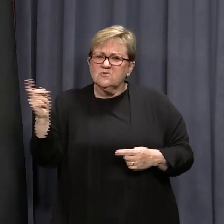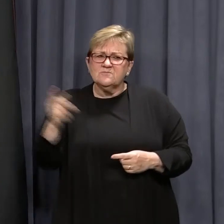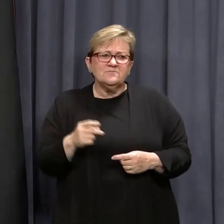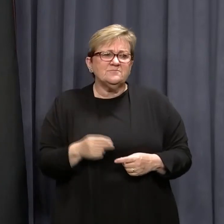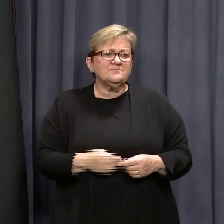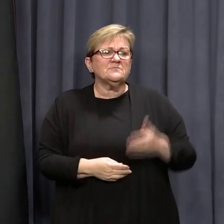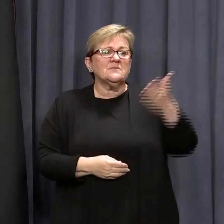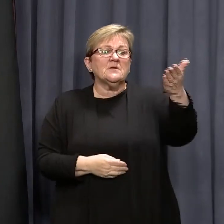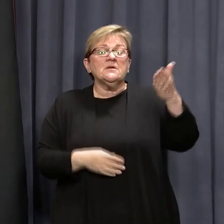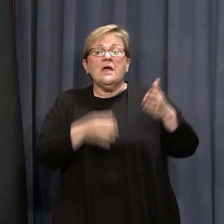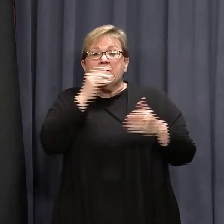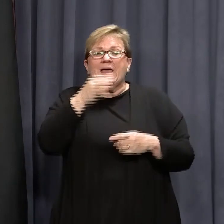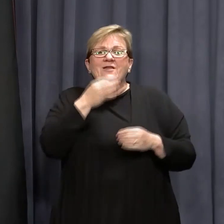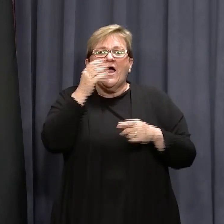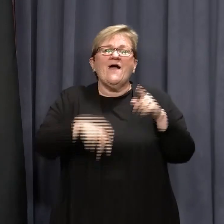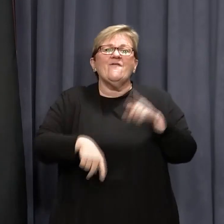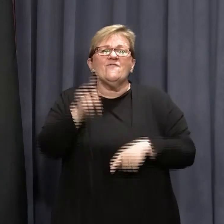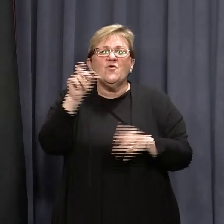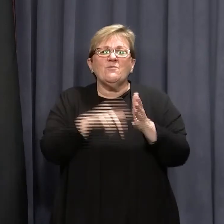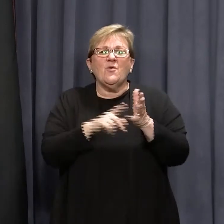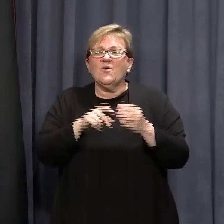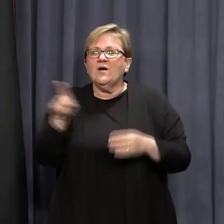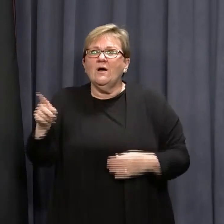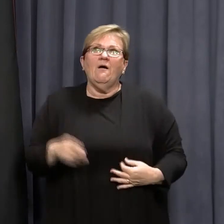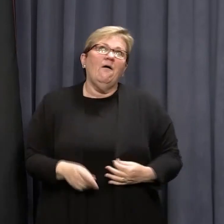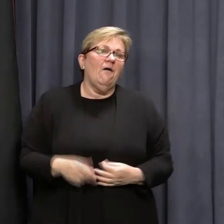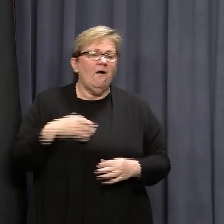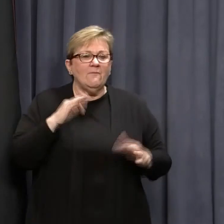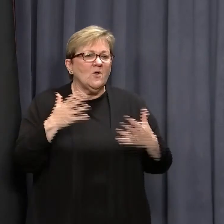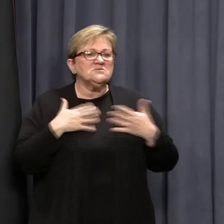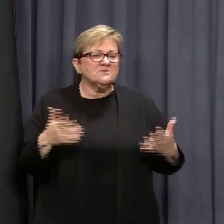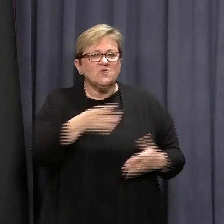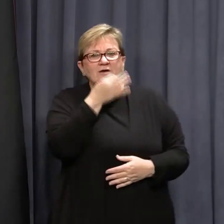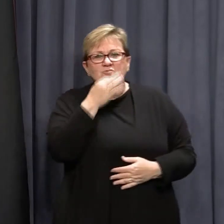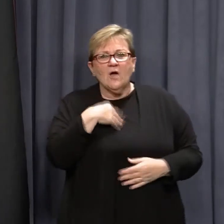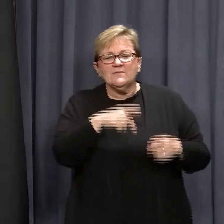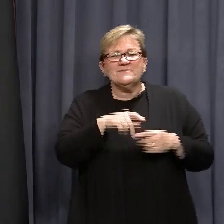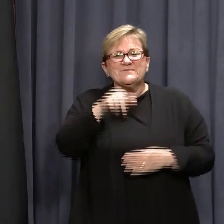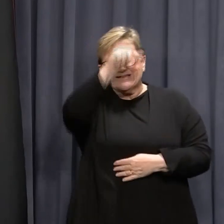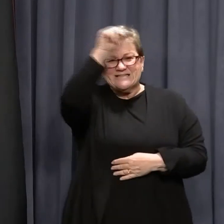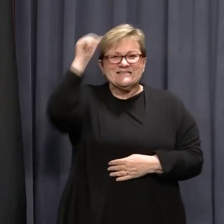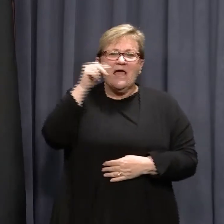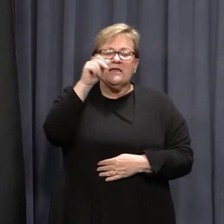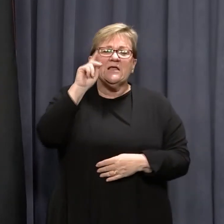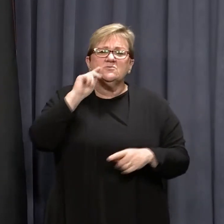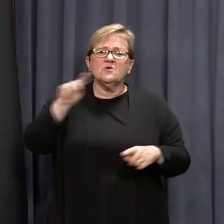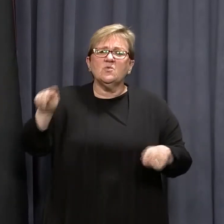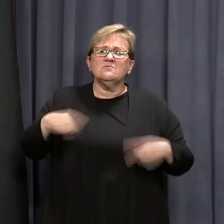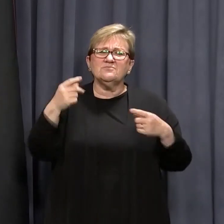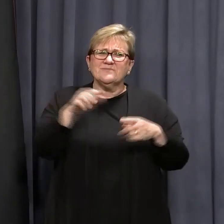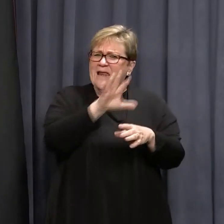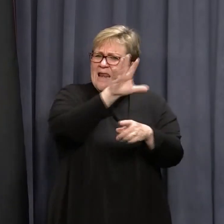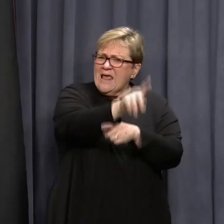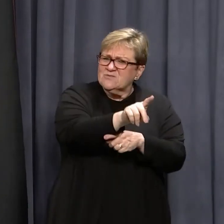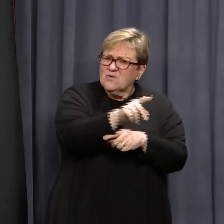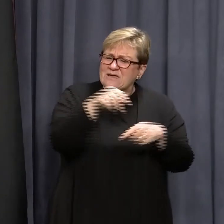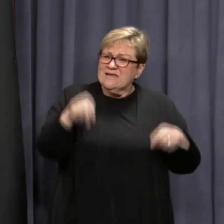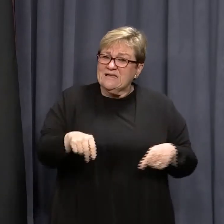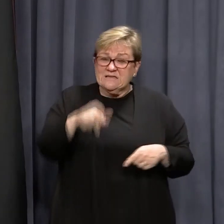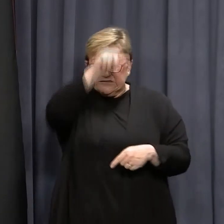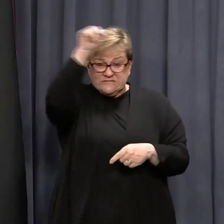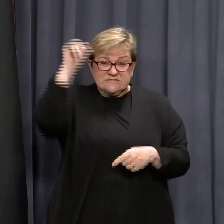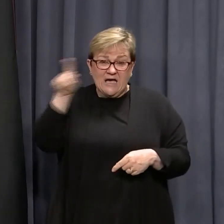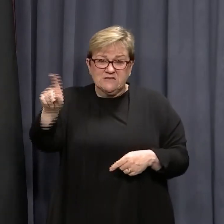ask you a footy question? St Kilda are due to play. I'm unsurprised. Go on. St Kilda are due to play next week here. Do they